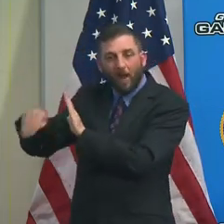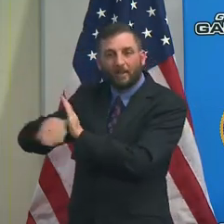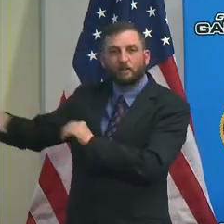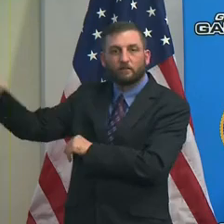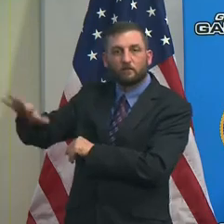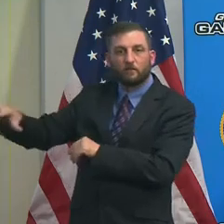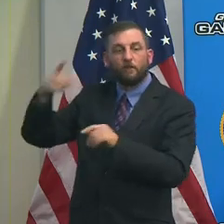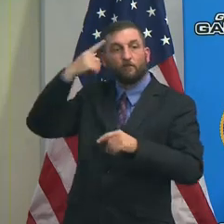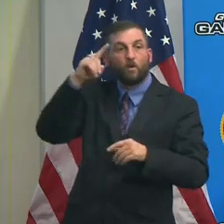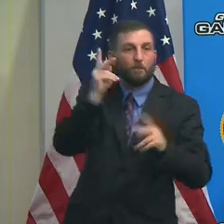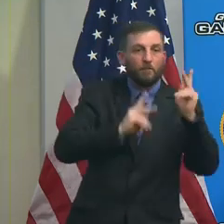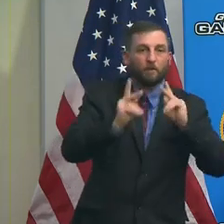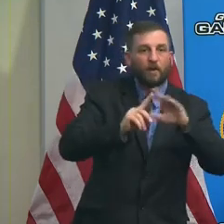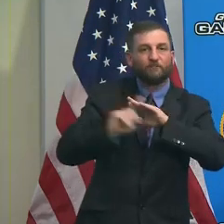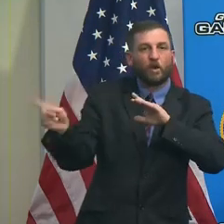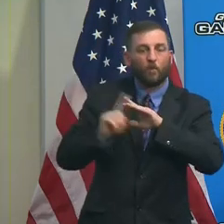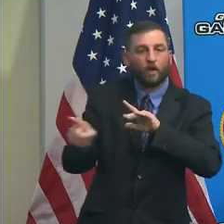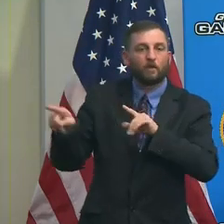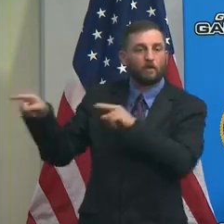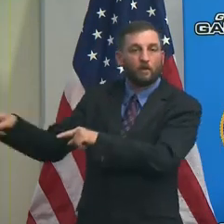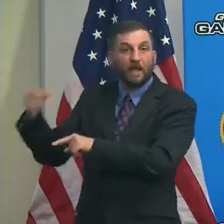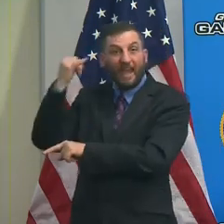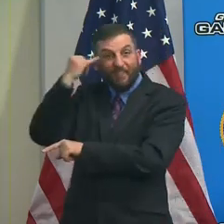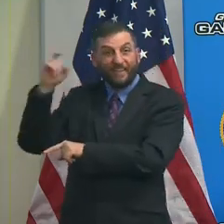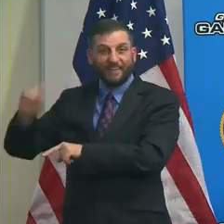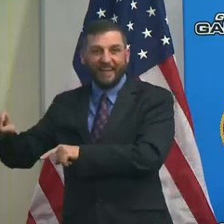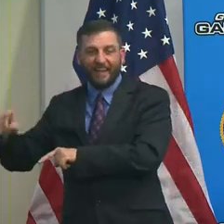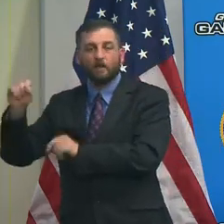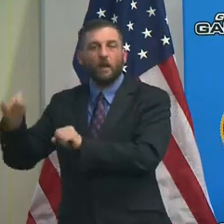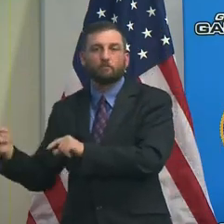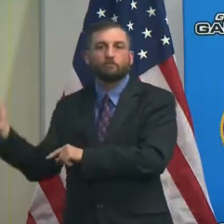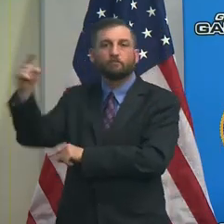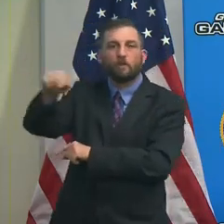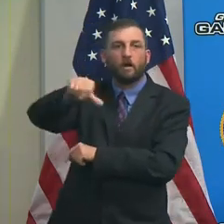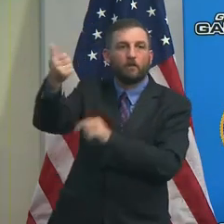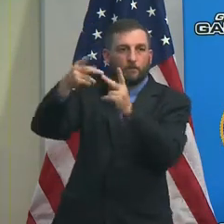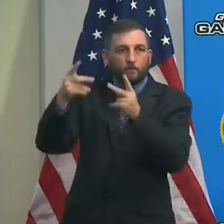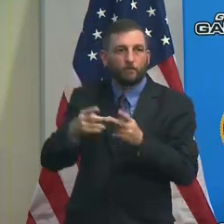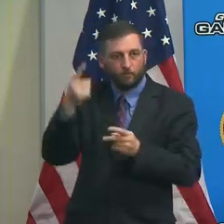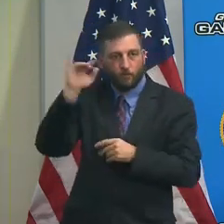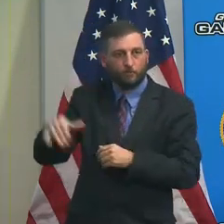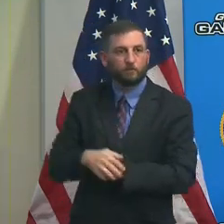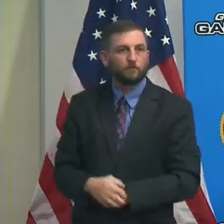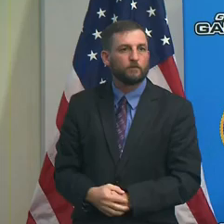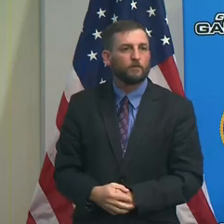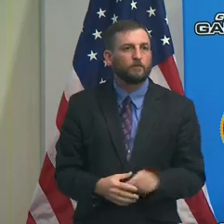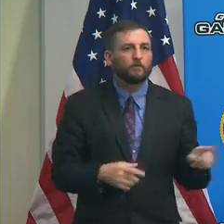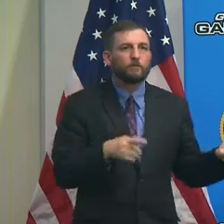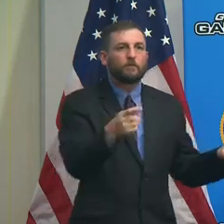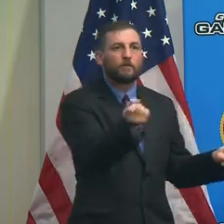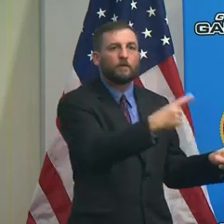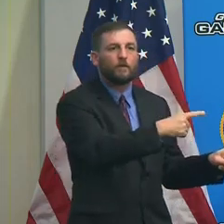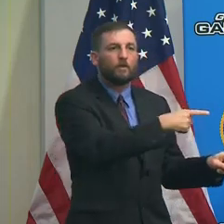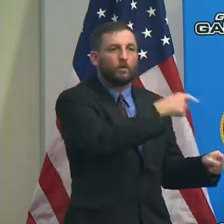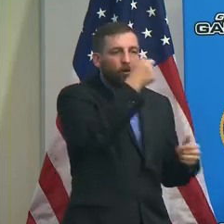evacuees. And if we need to, we will go beyond that. Yes, sir.